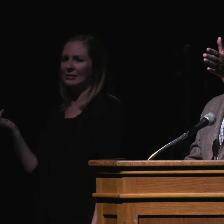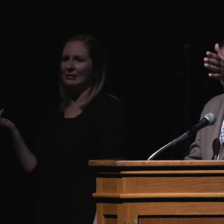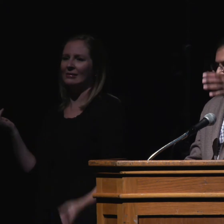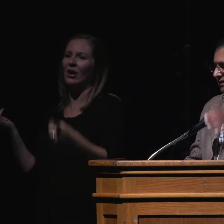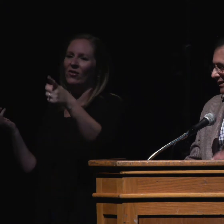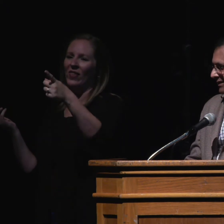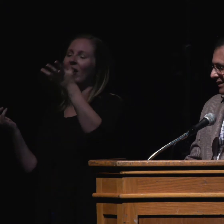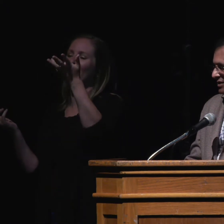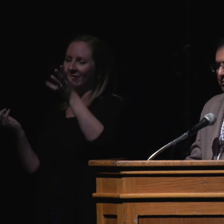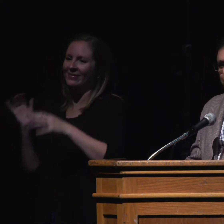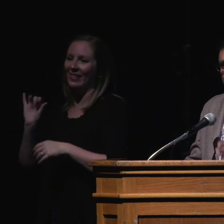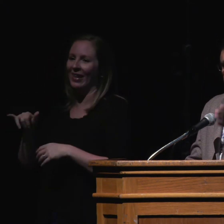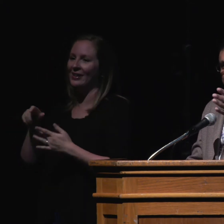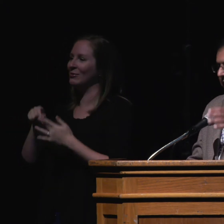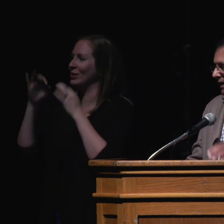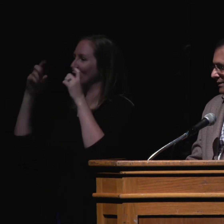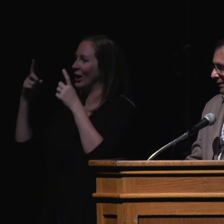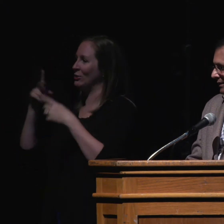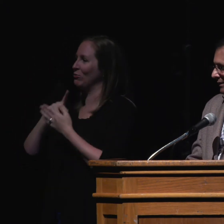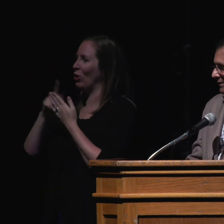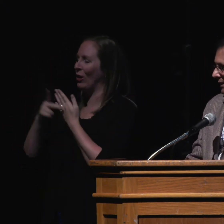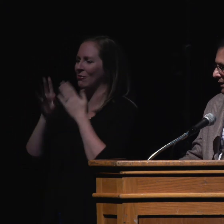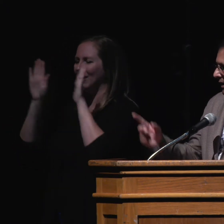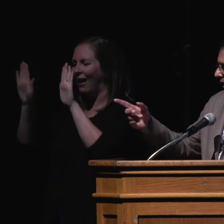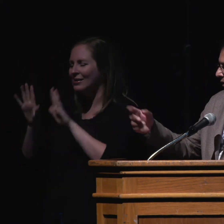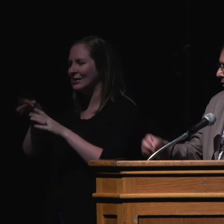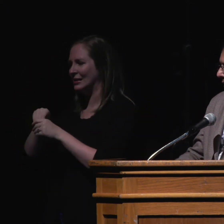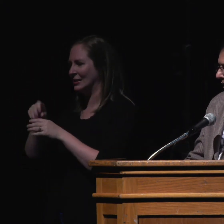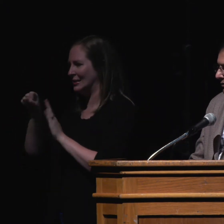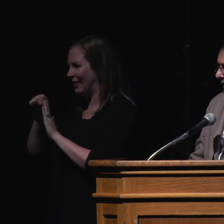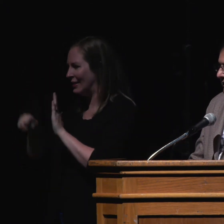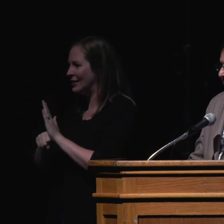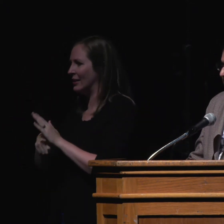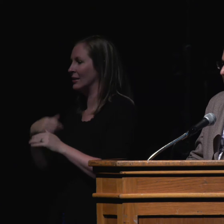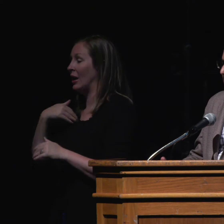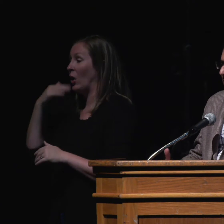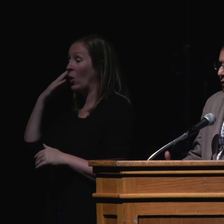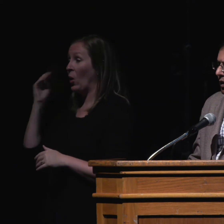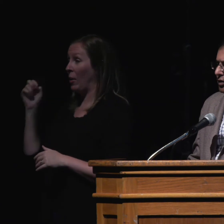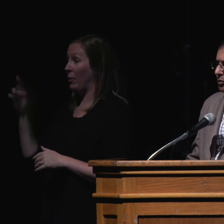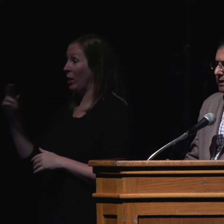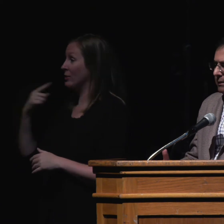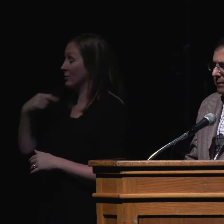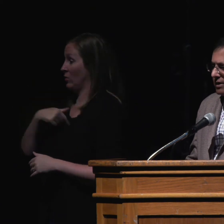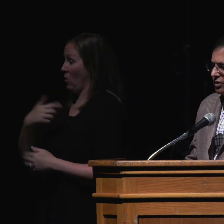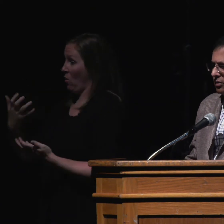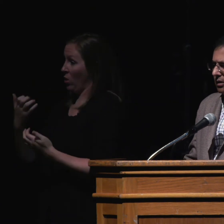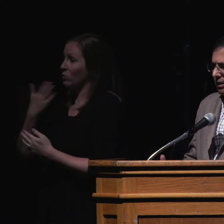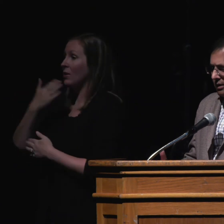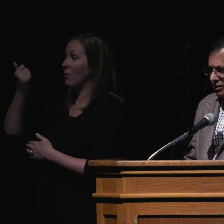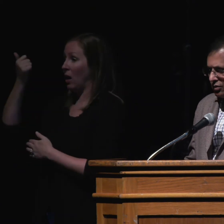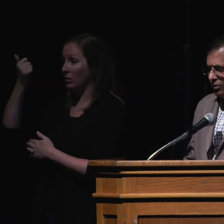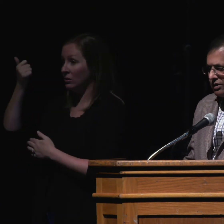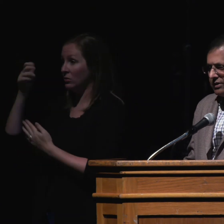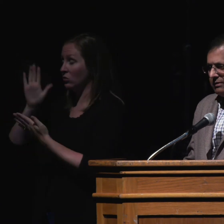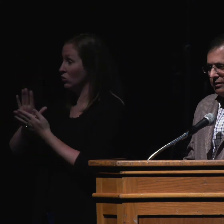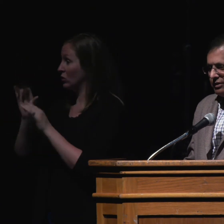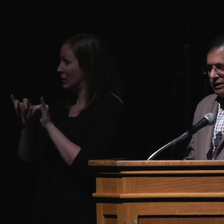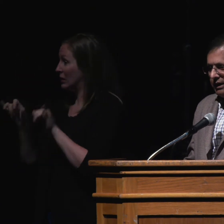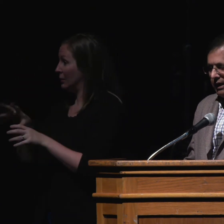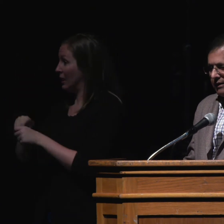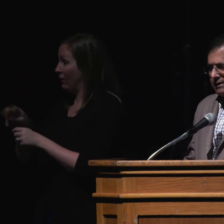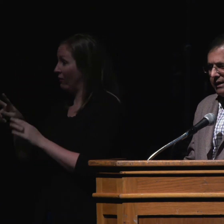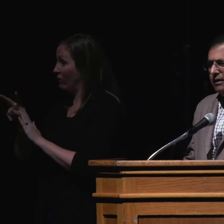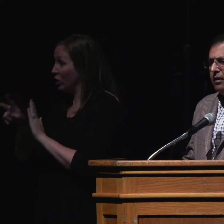Yes, that's a special education program, excellent in the state. I know Mayor Tweedy says we want to be the best school system